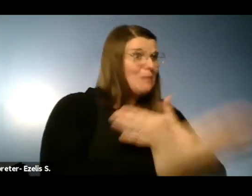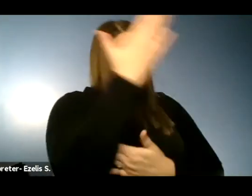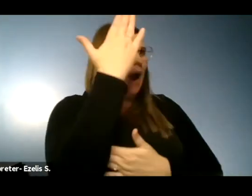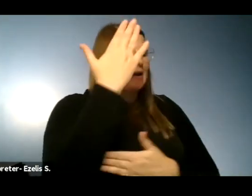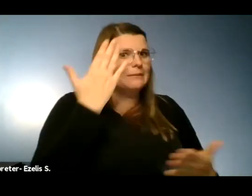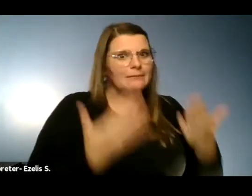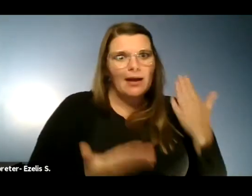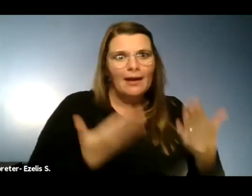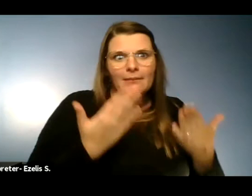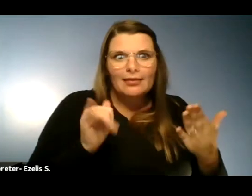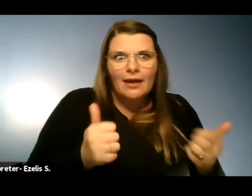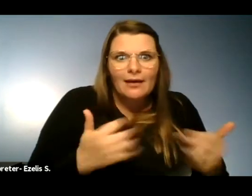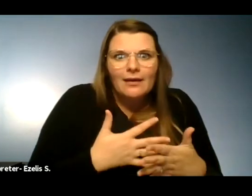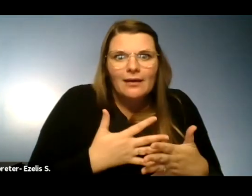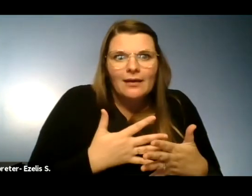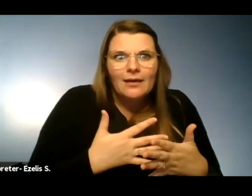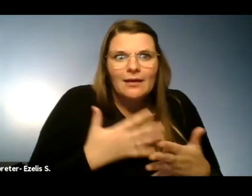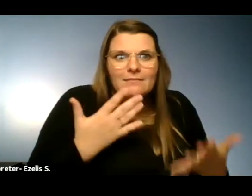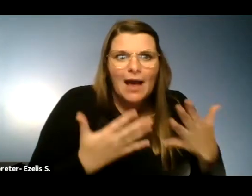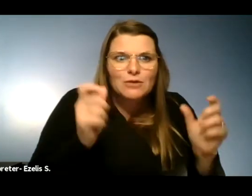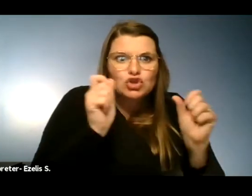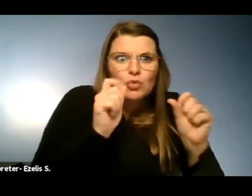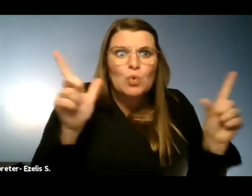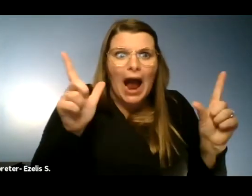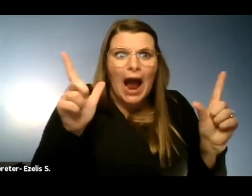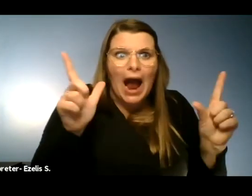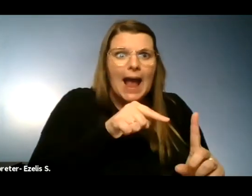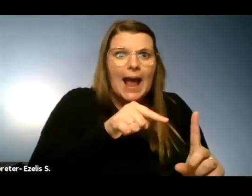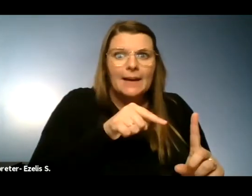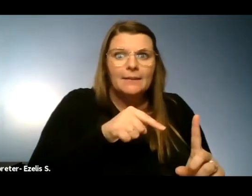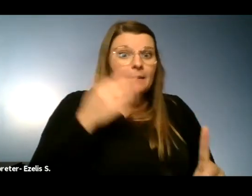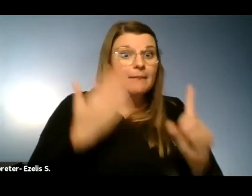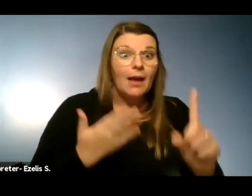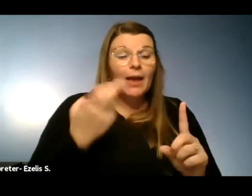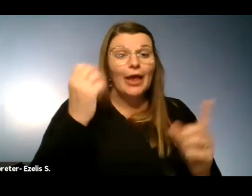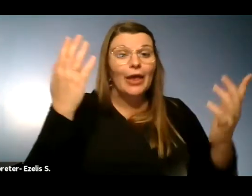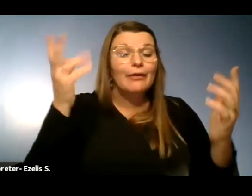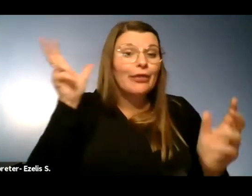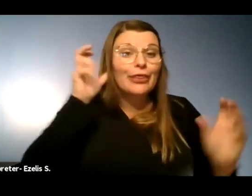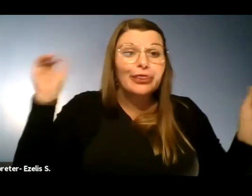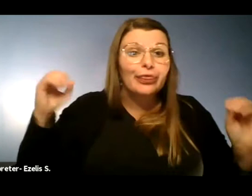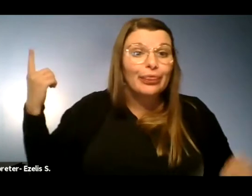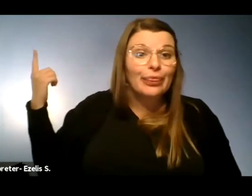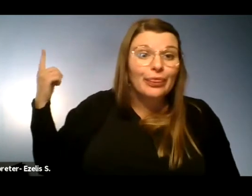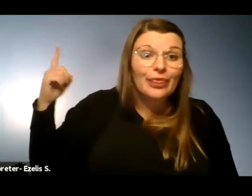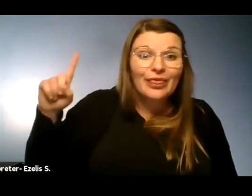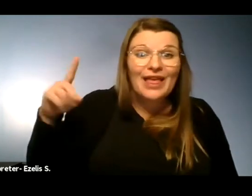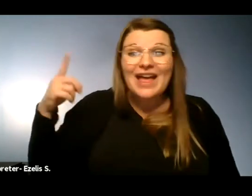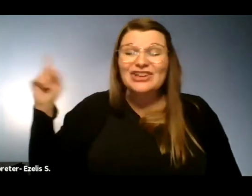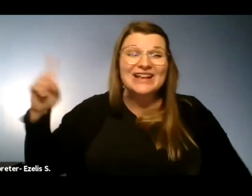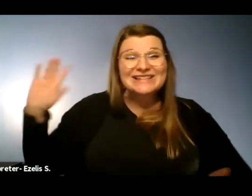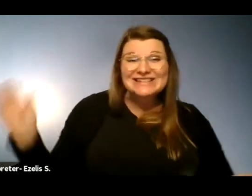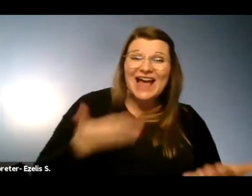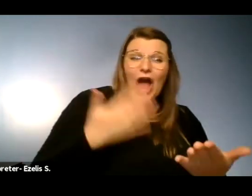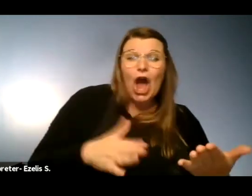she surprised him. He might not have heard her come in the room. So when she sang, he jumped